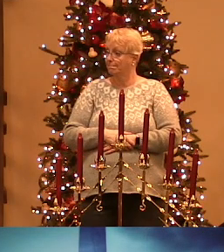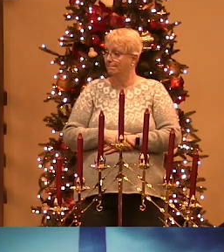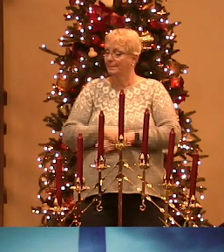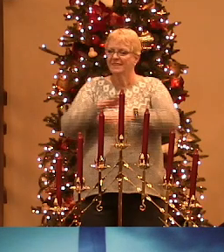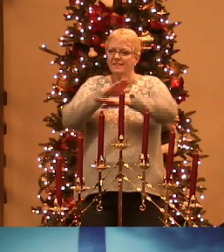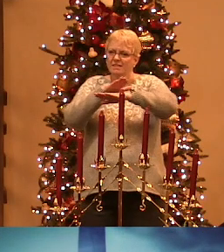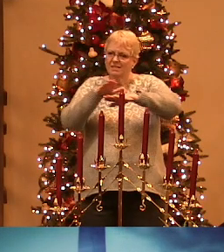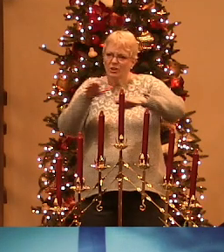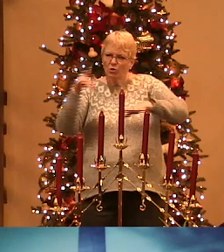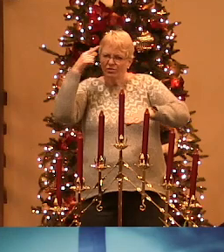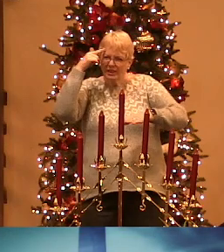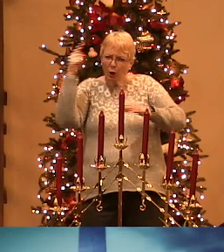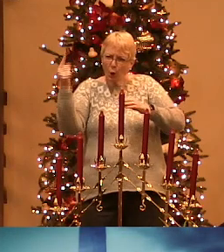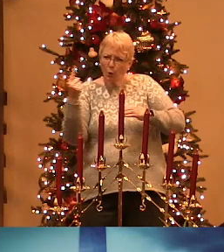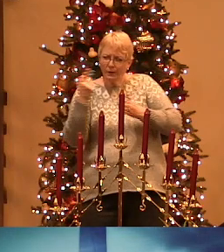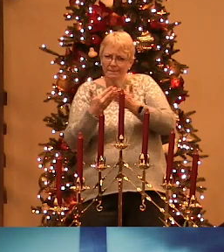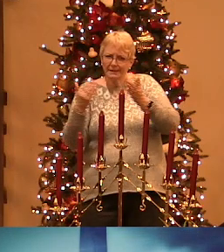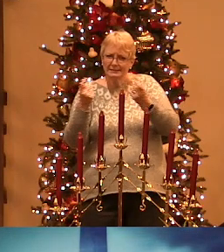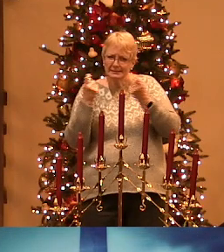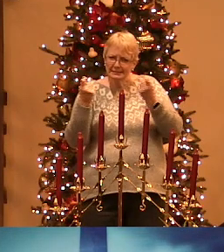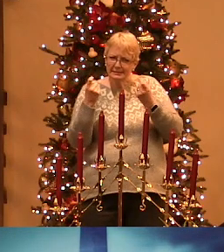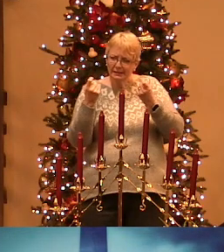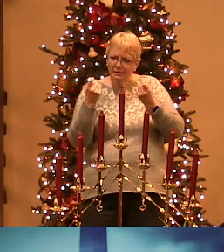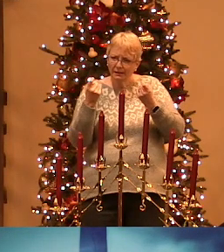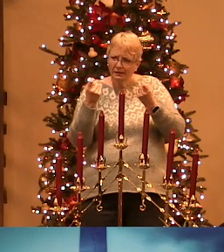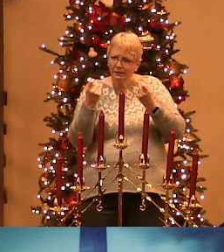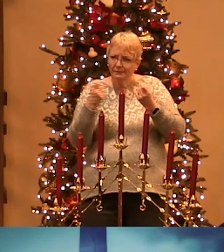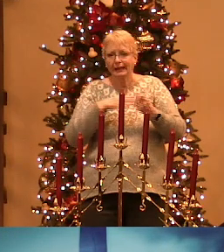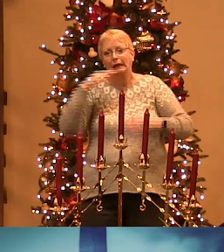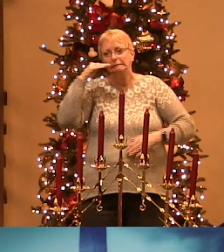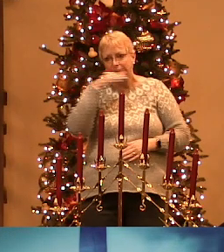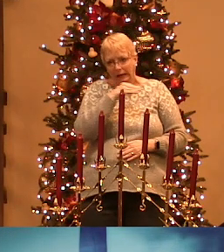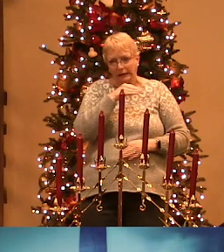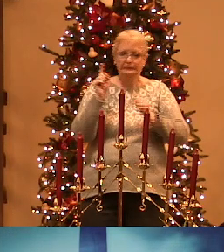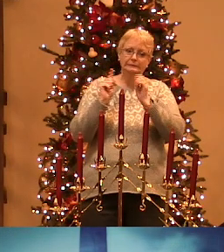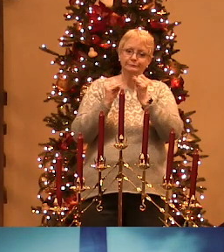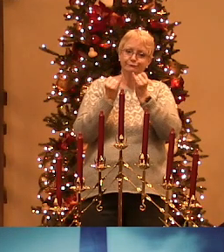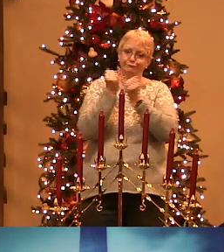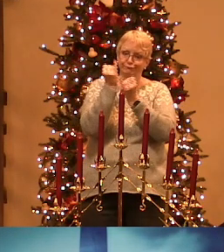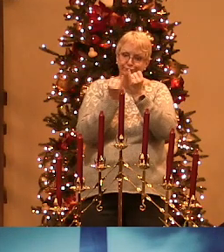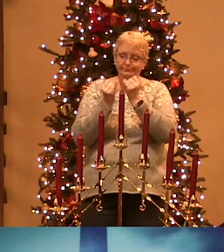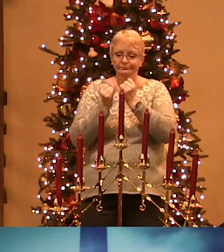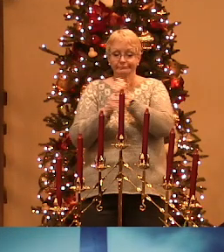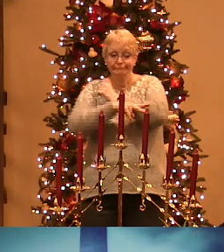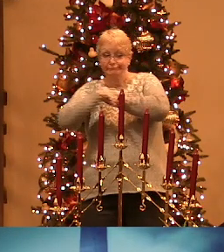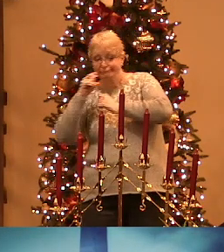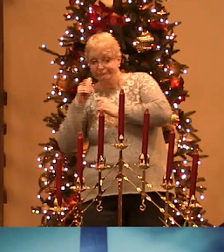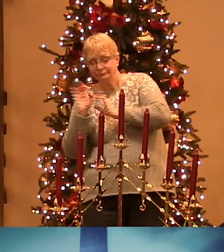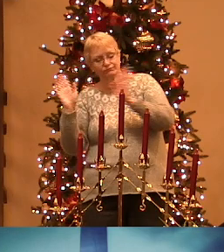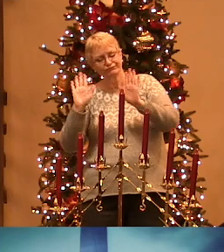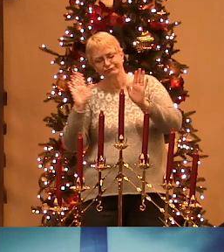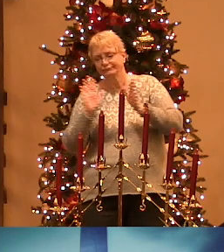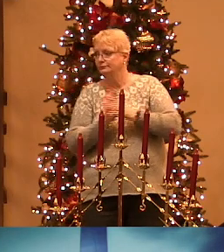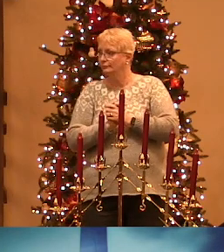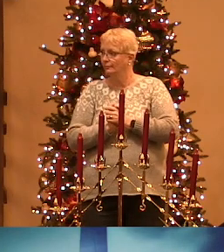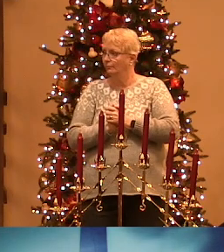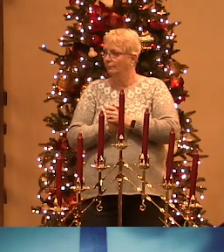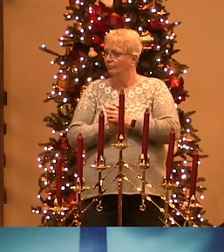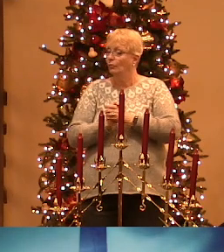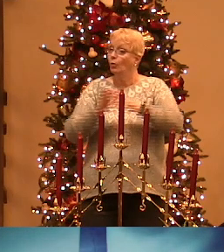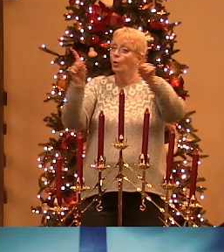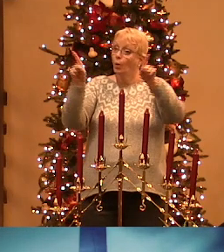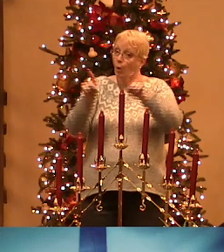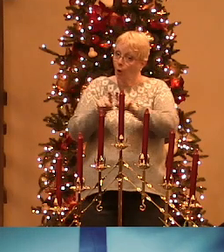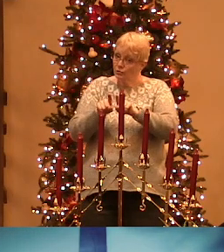don't only think about those sins like lying, cheating, stealing, adultery, idolatry, whatever.